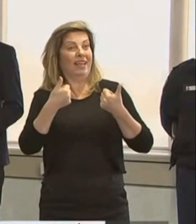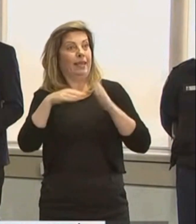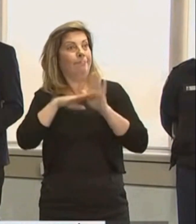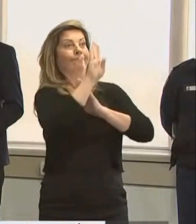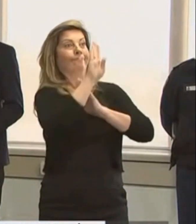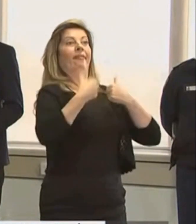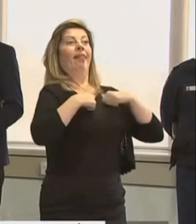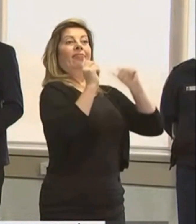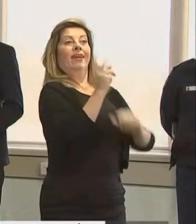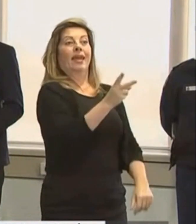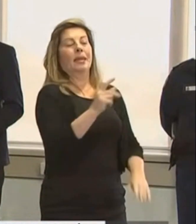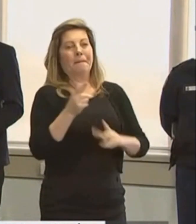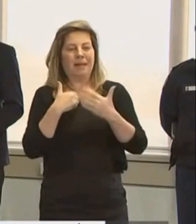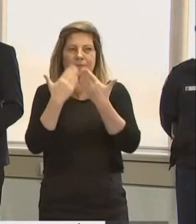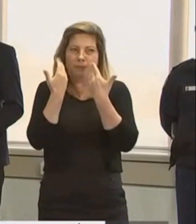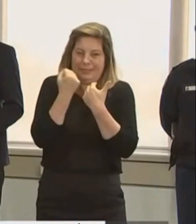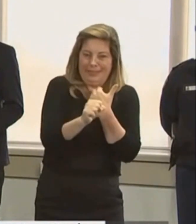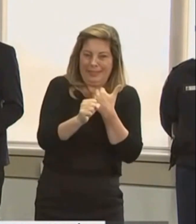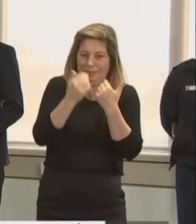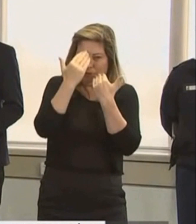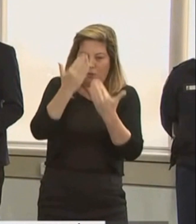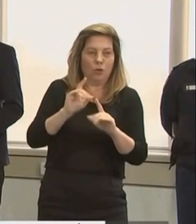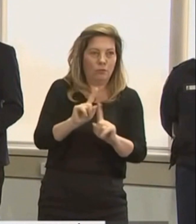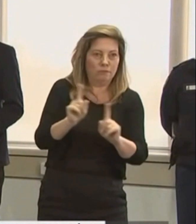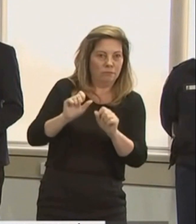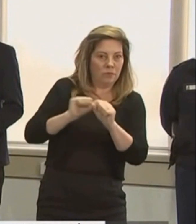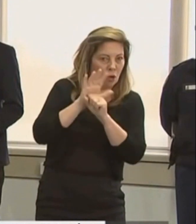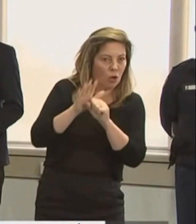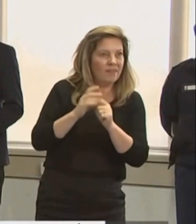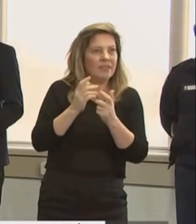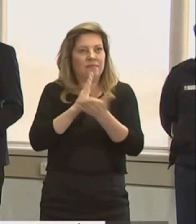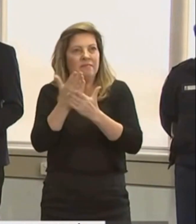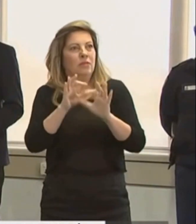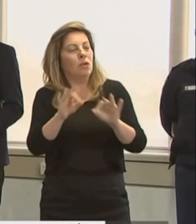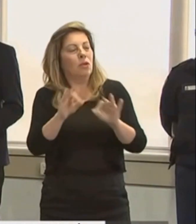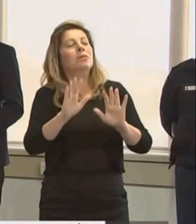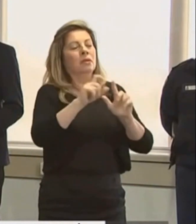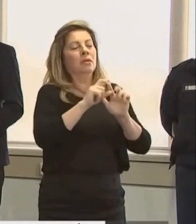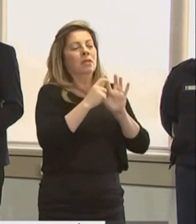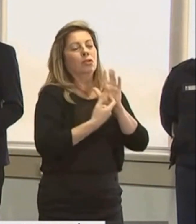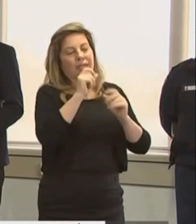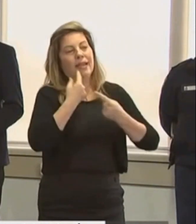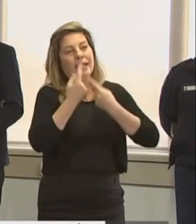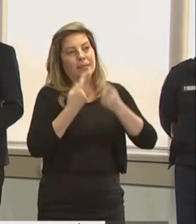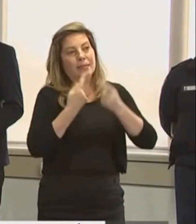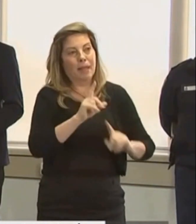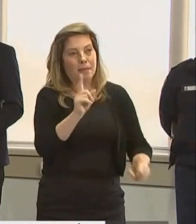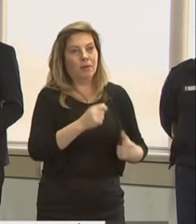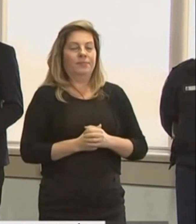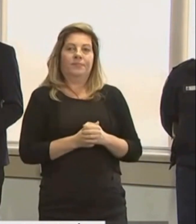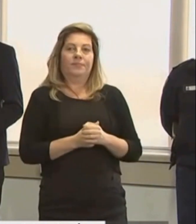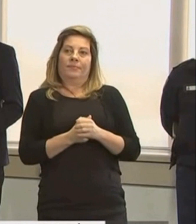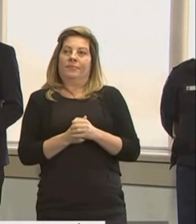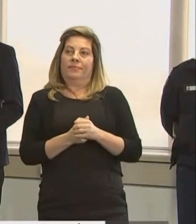very mild symptoms, and in fact it's believed the student is already well. So I'll ask Dr. Selvey to explain that one as to how he can be that well that